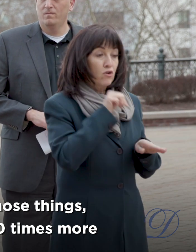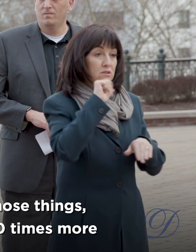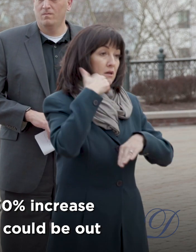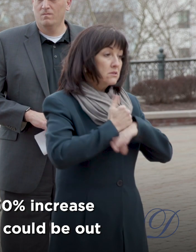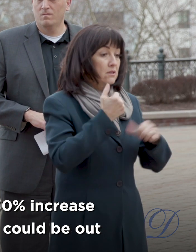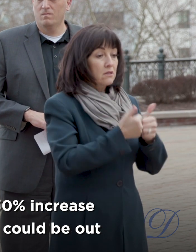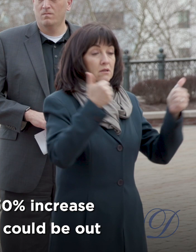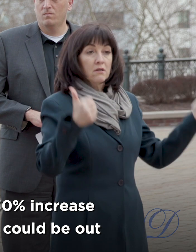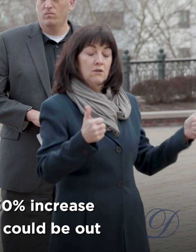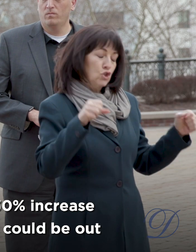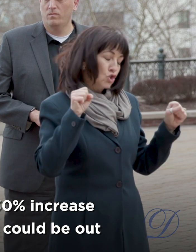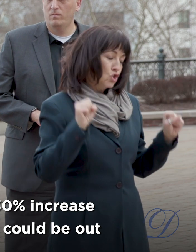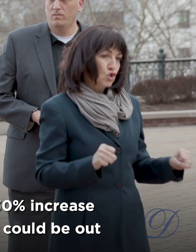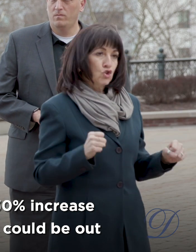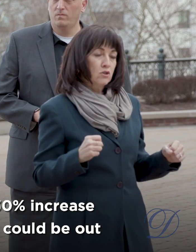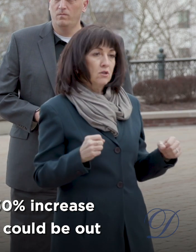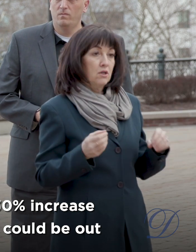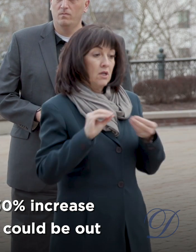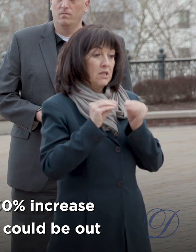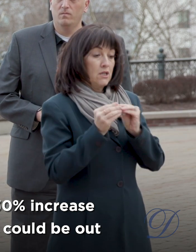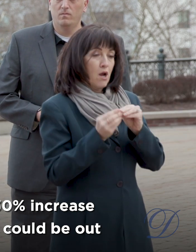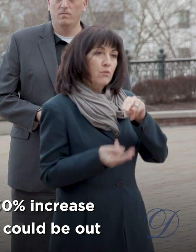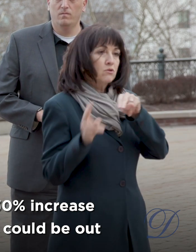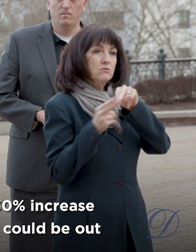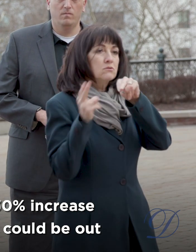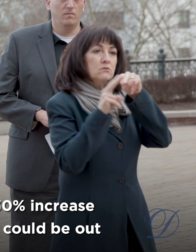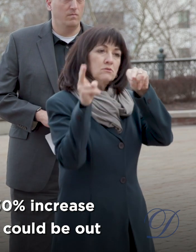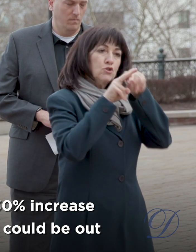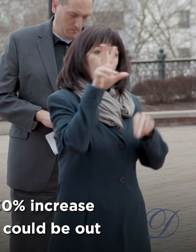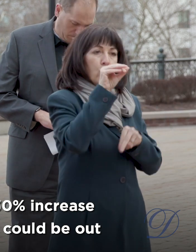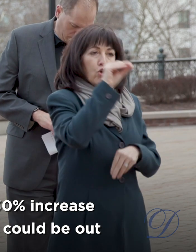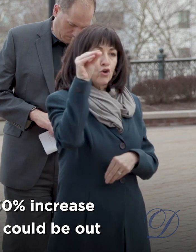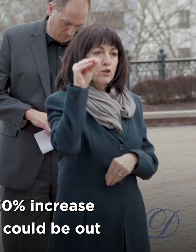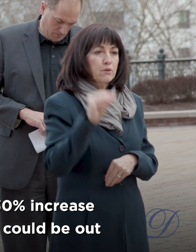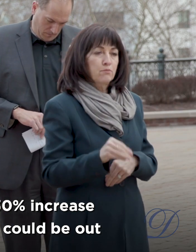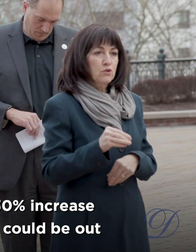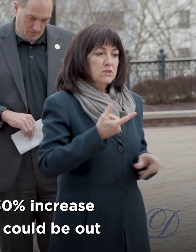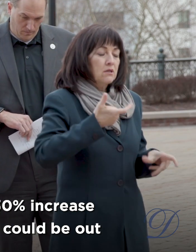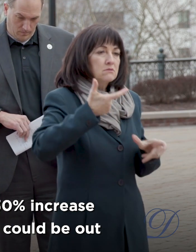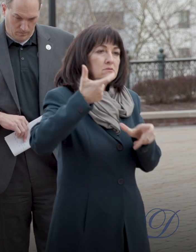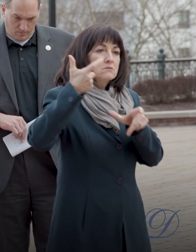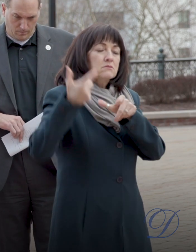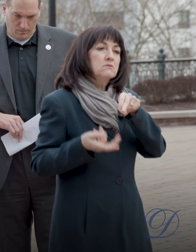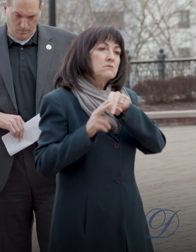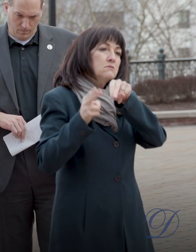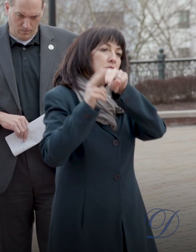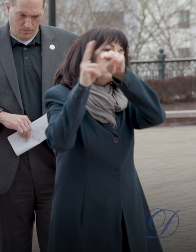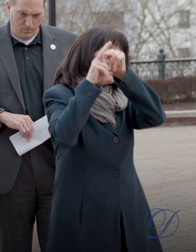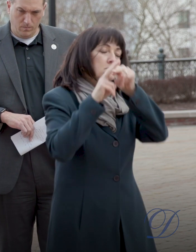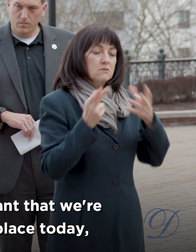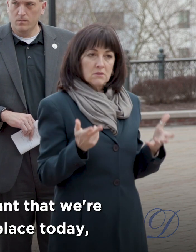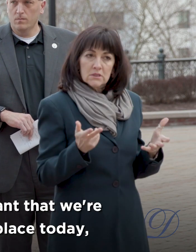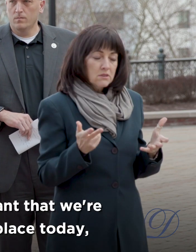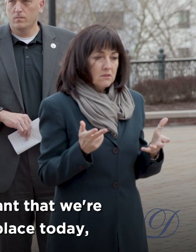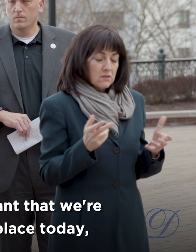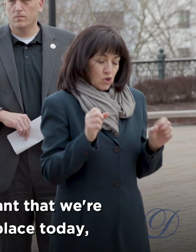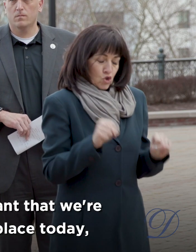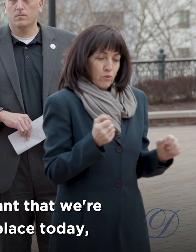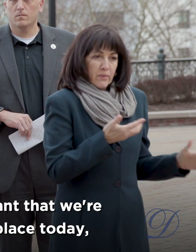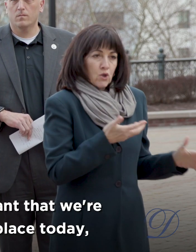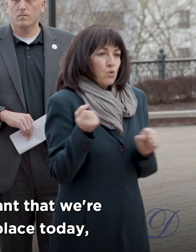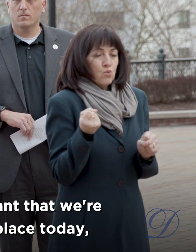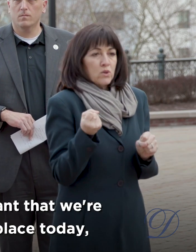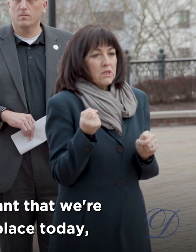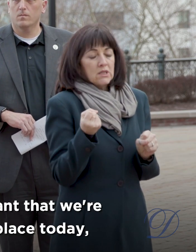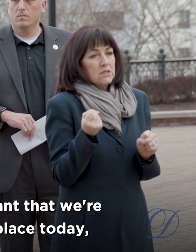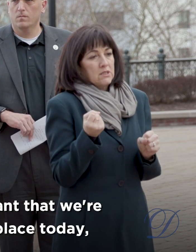times more than what we're seeing now. A 30% increase with an exponential trend could be out of control quickly. And so that's why it's